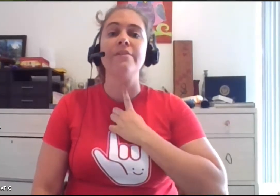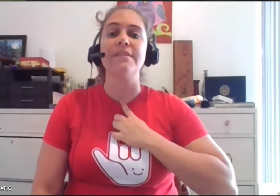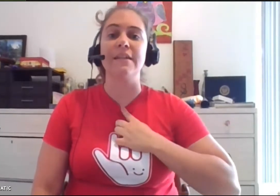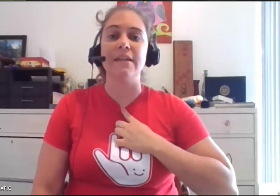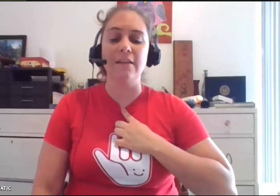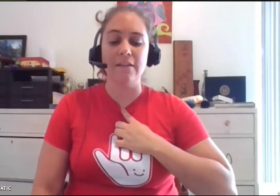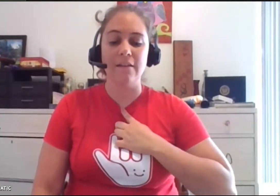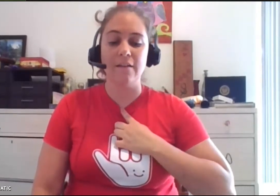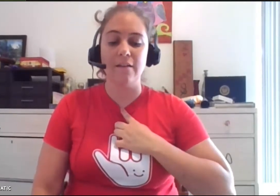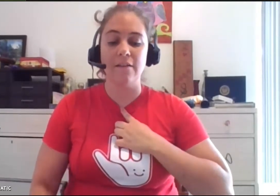Thirsty.